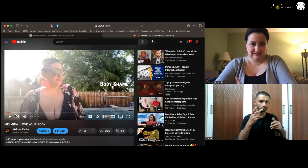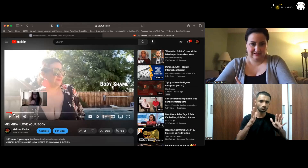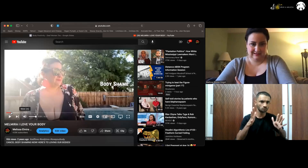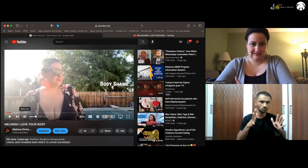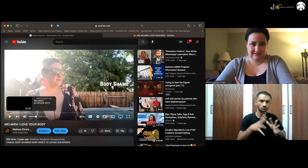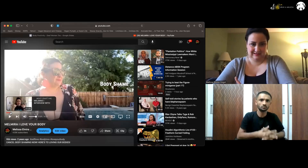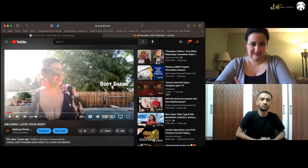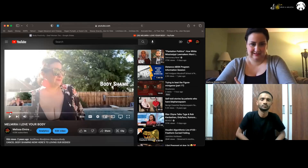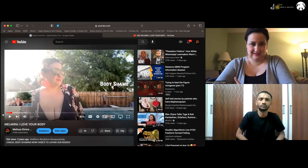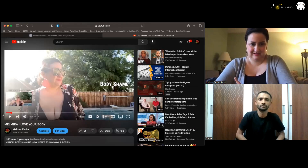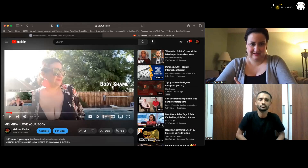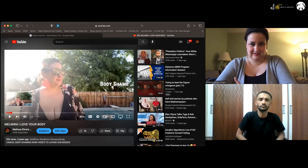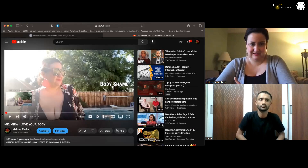So can you see the video?